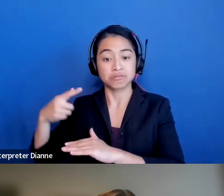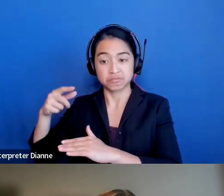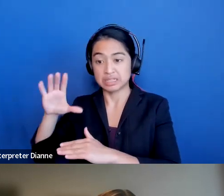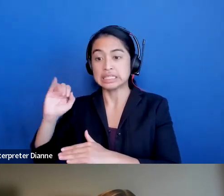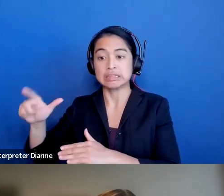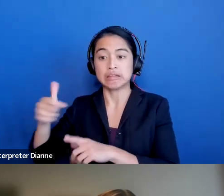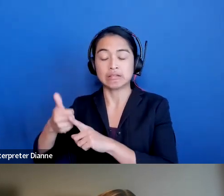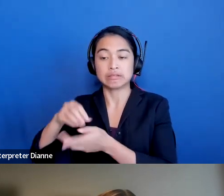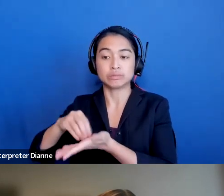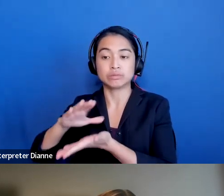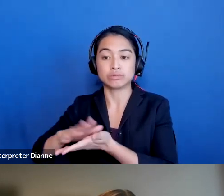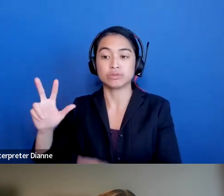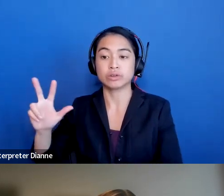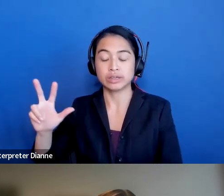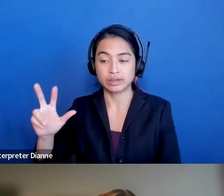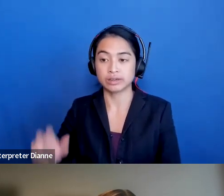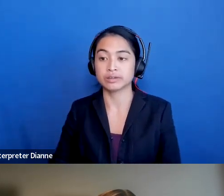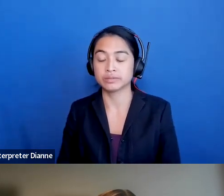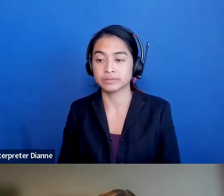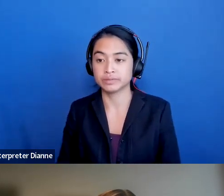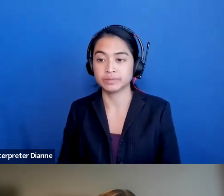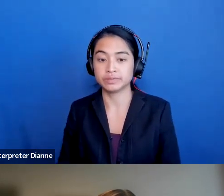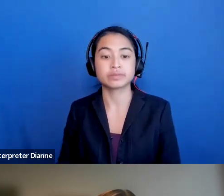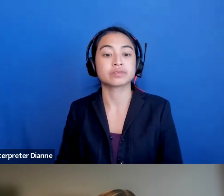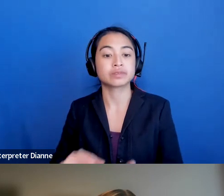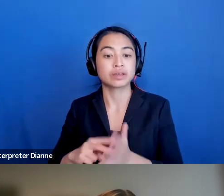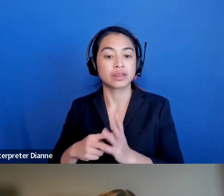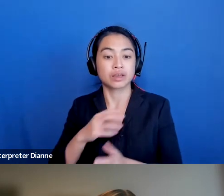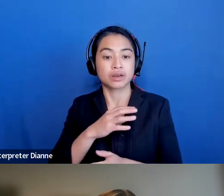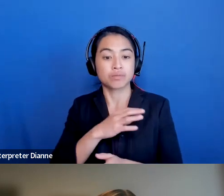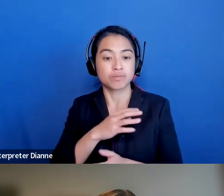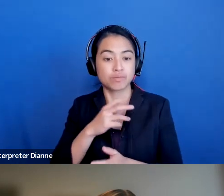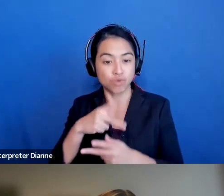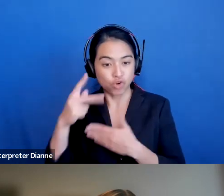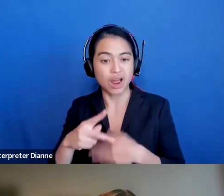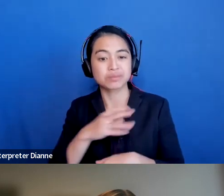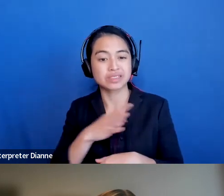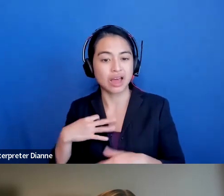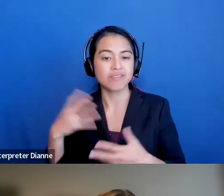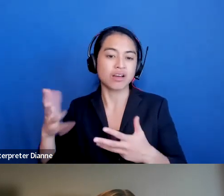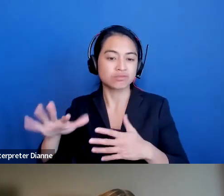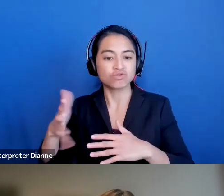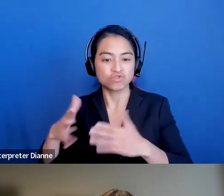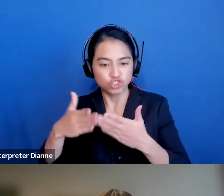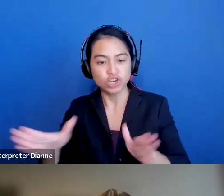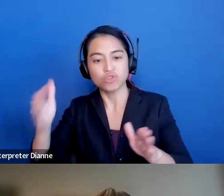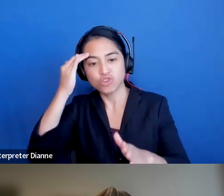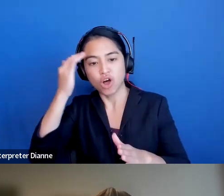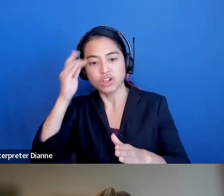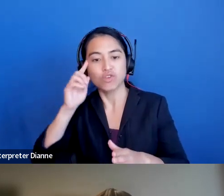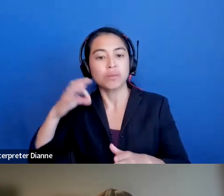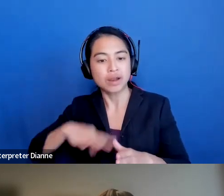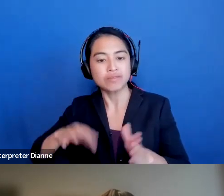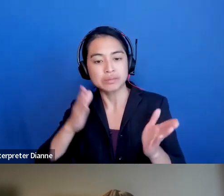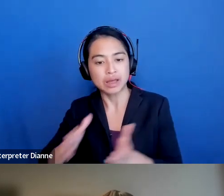3 in this criteria. Which means program staff has general knowledge of benefits planning and